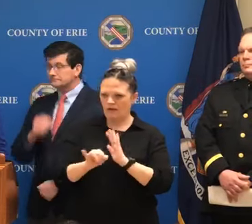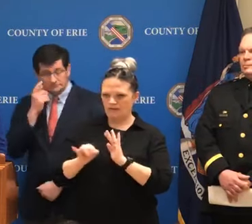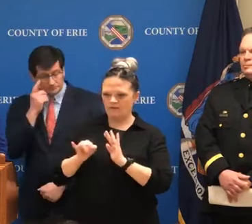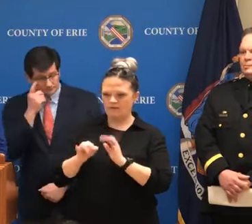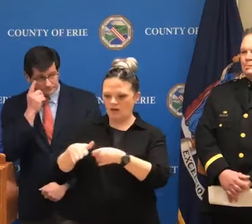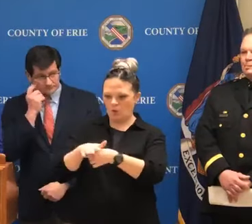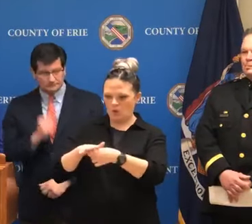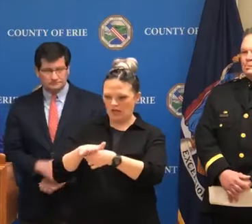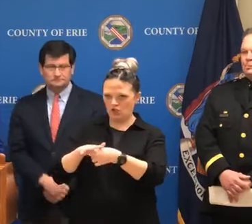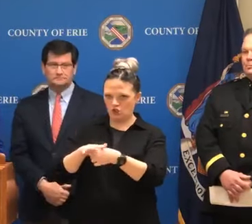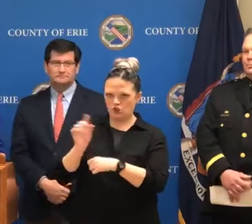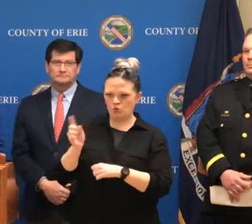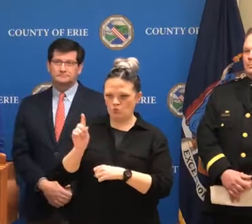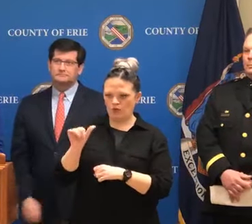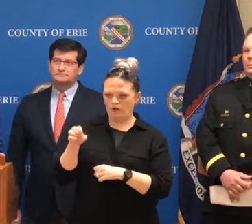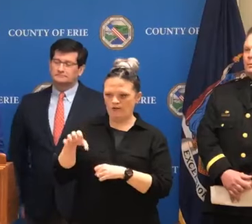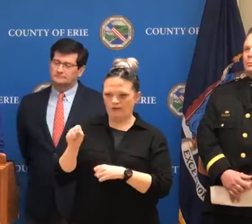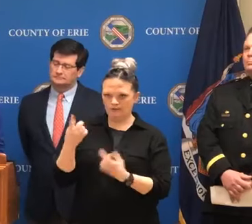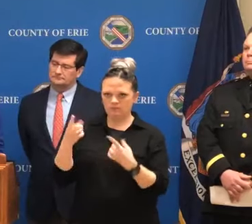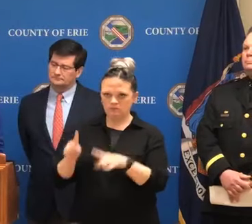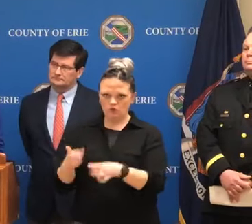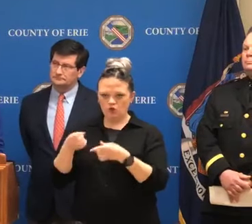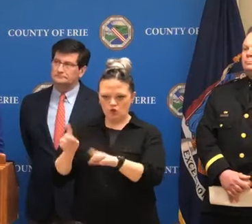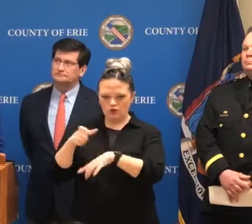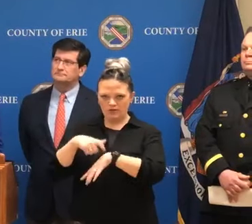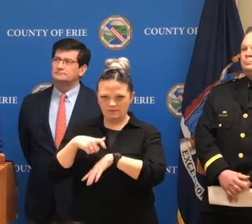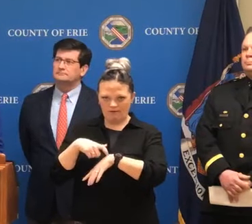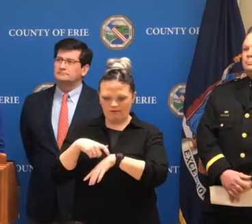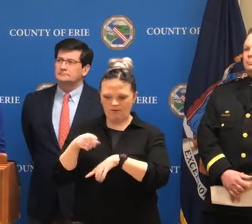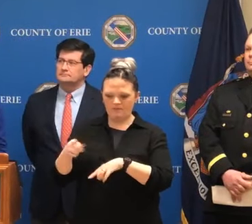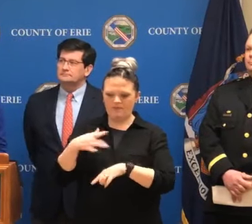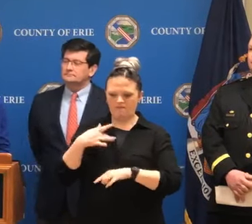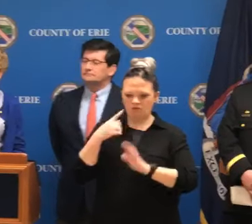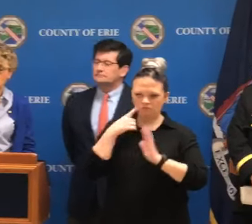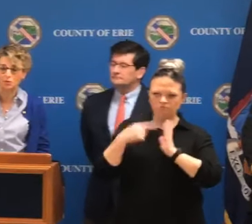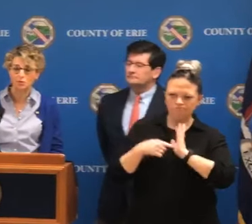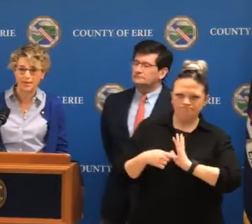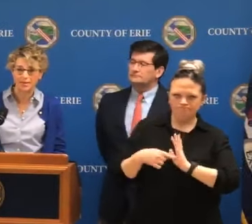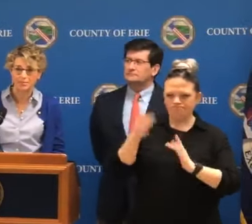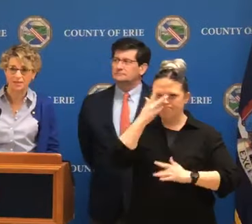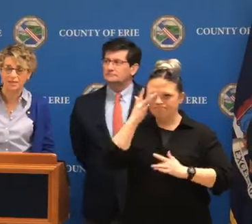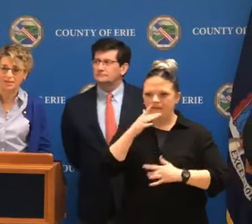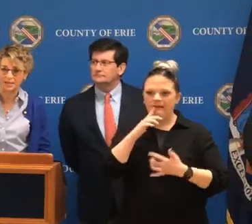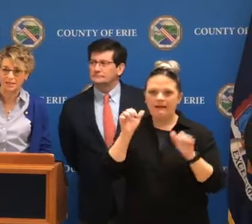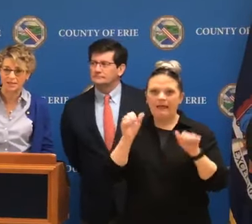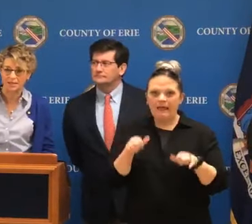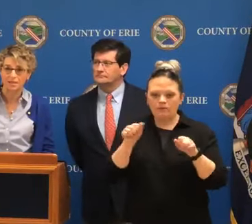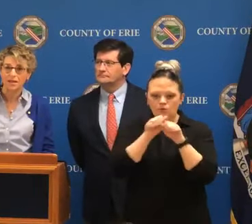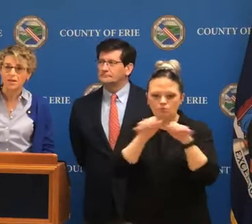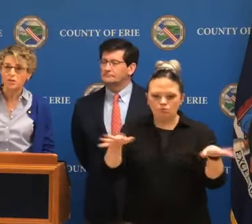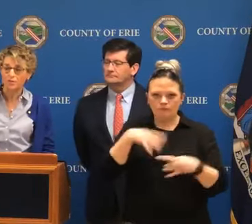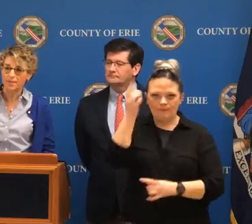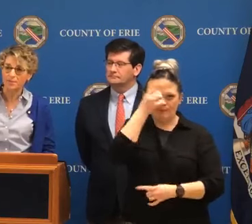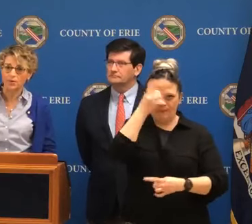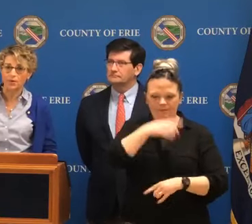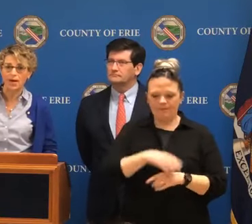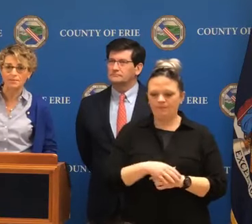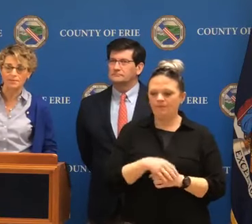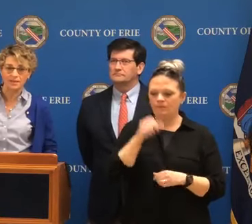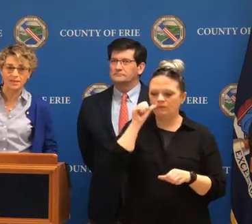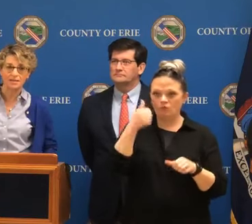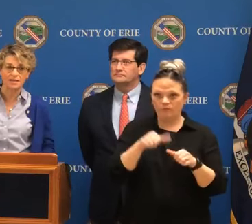locations where these cases were during the time where they were symptomatic and able to transmit a disease. So